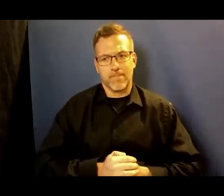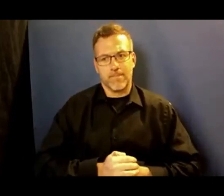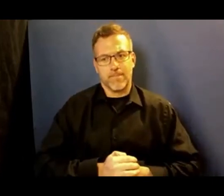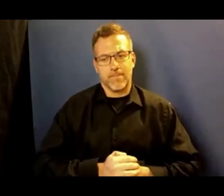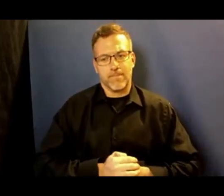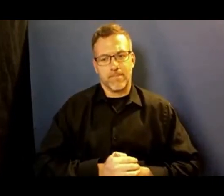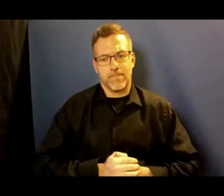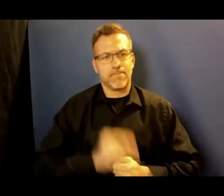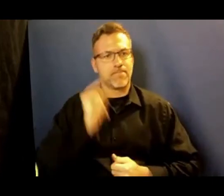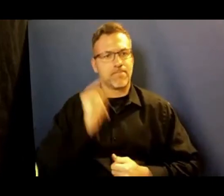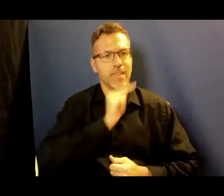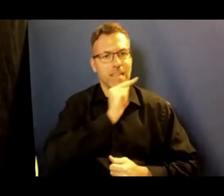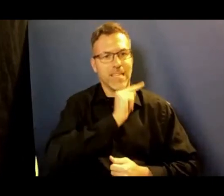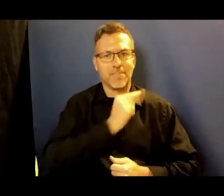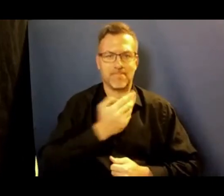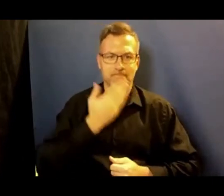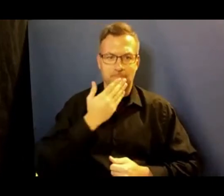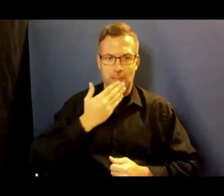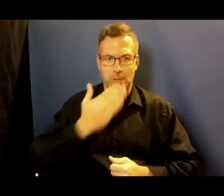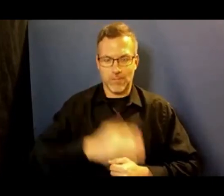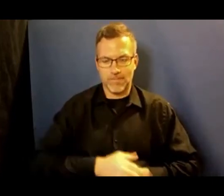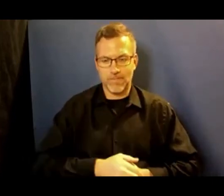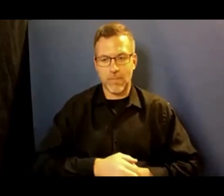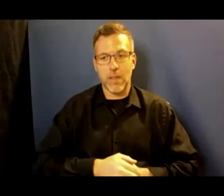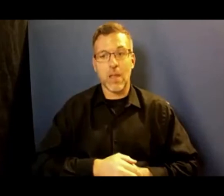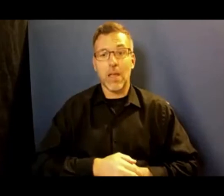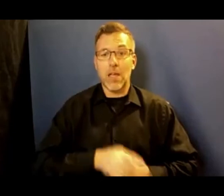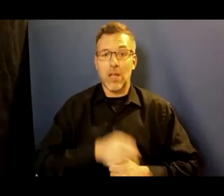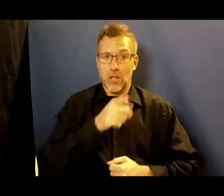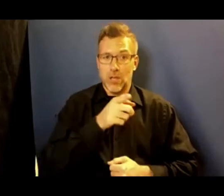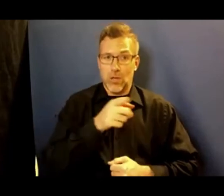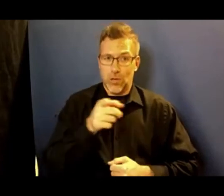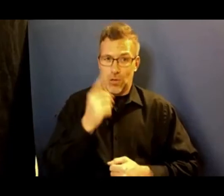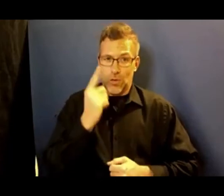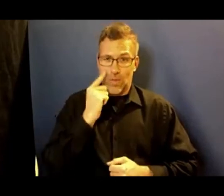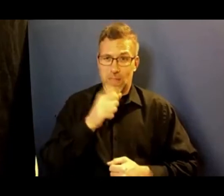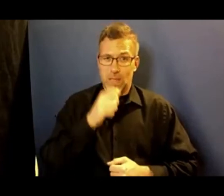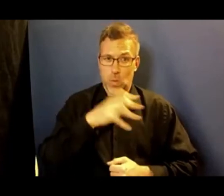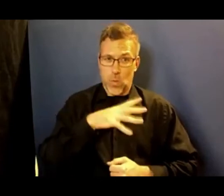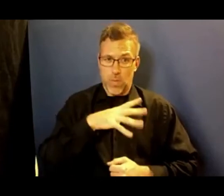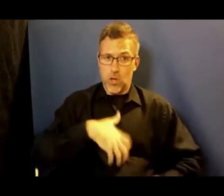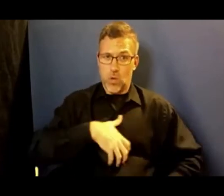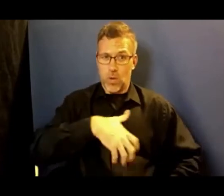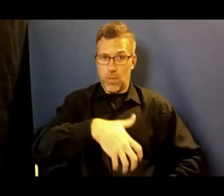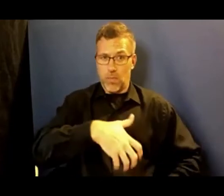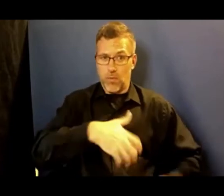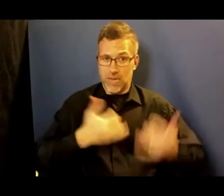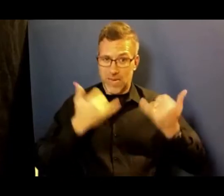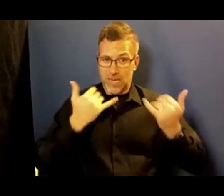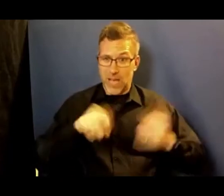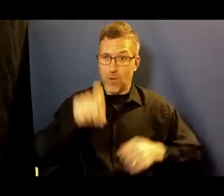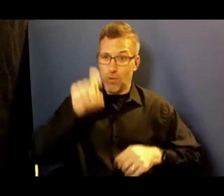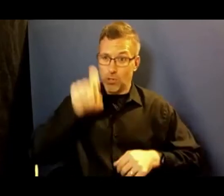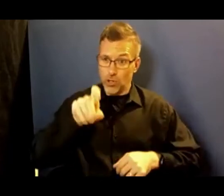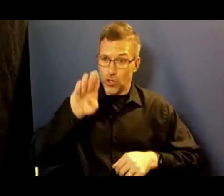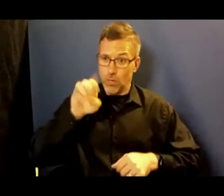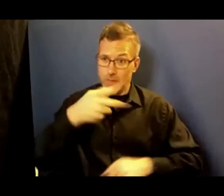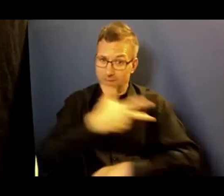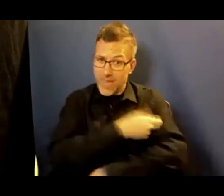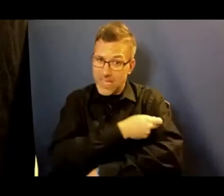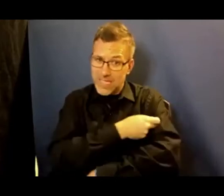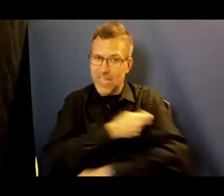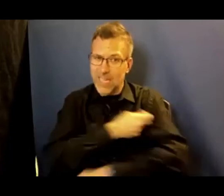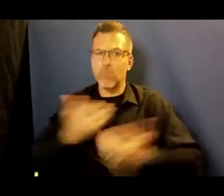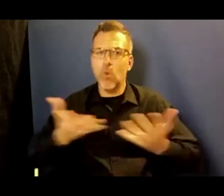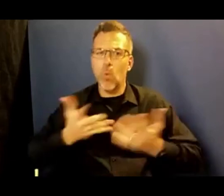Thank you. As a follow-up, do you think that women who are pregnant now should be vaccinated? And what are the benefits or